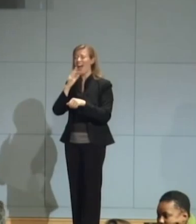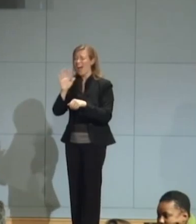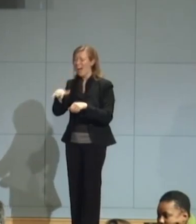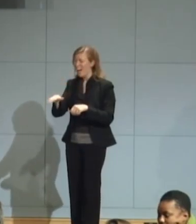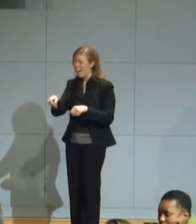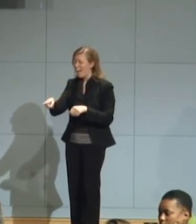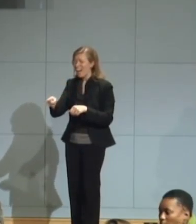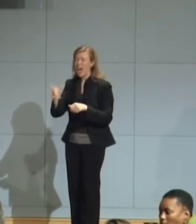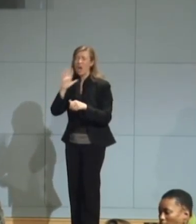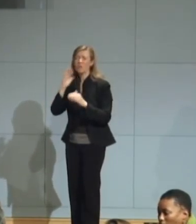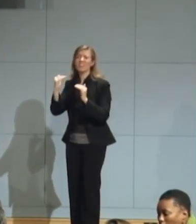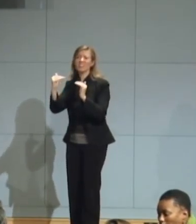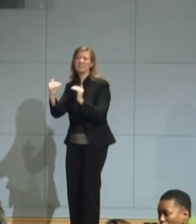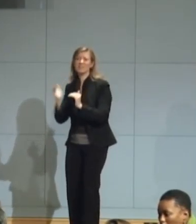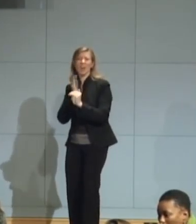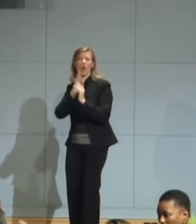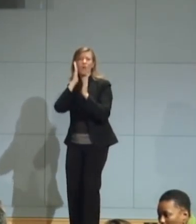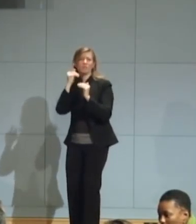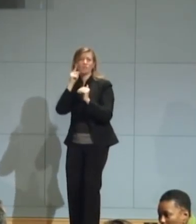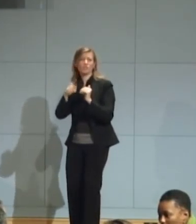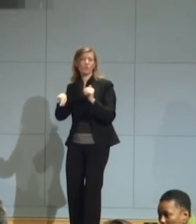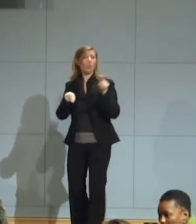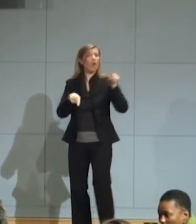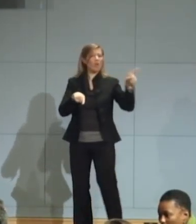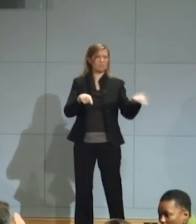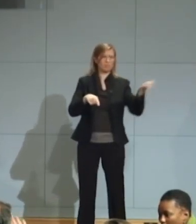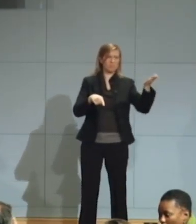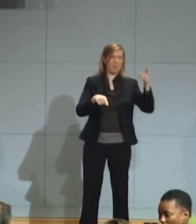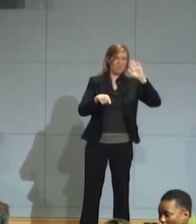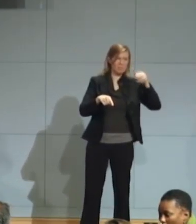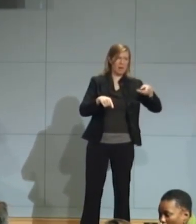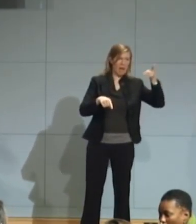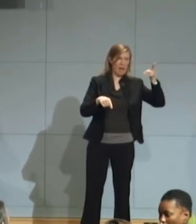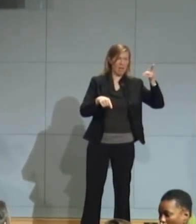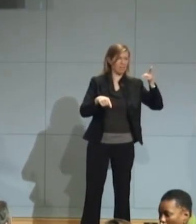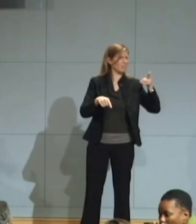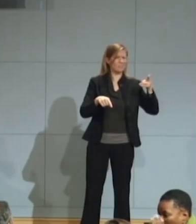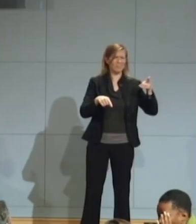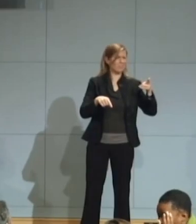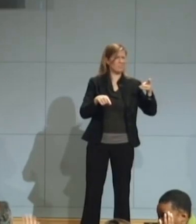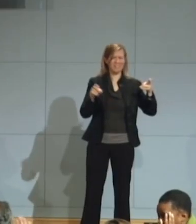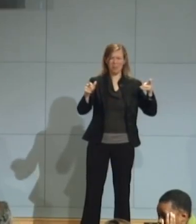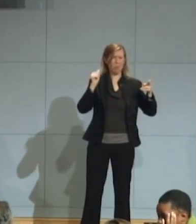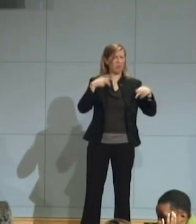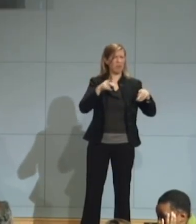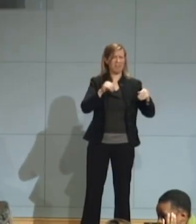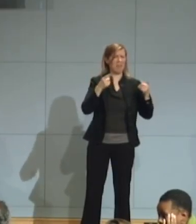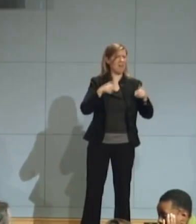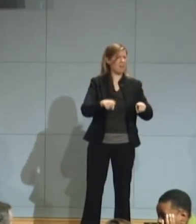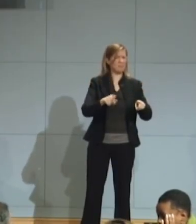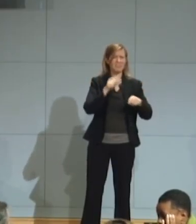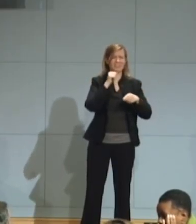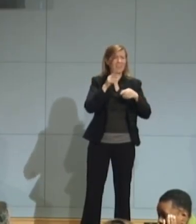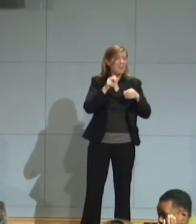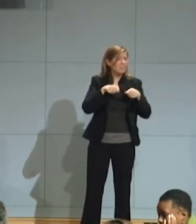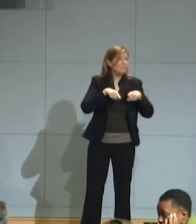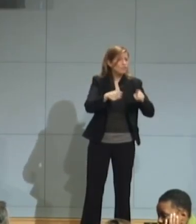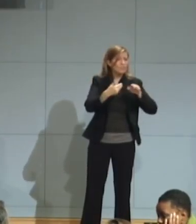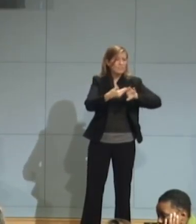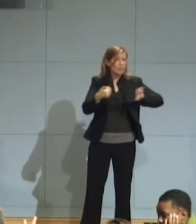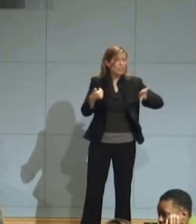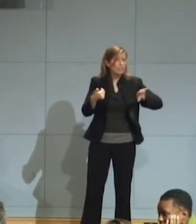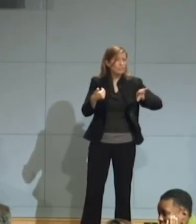of 35%. So we're talking almost 4 times the rate of unemployment